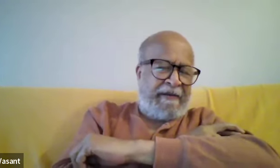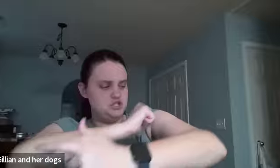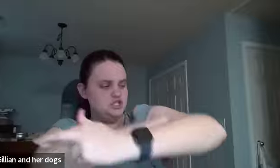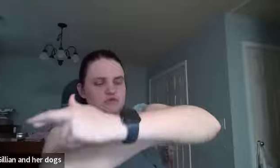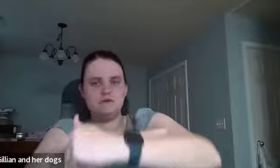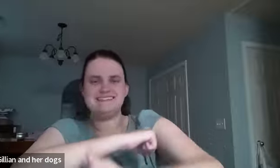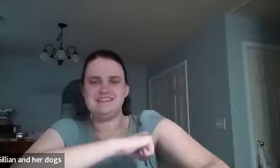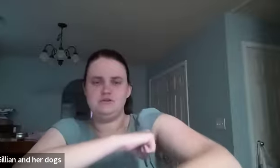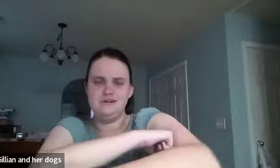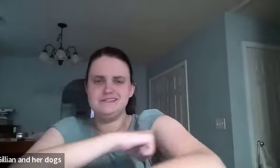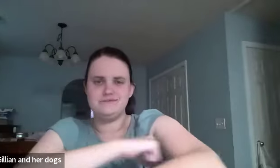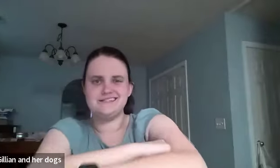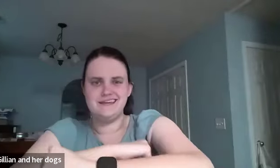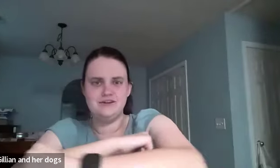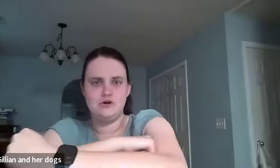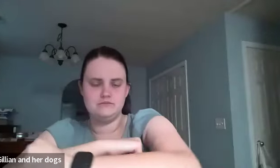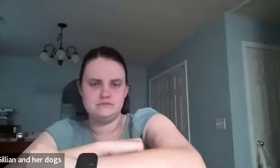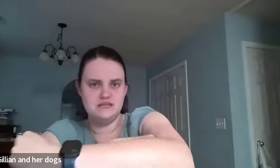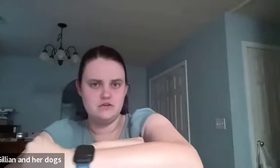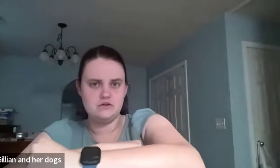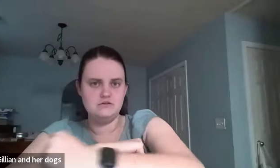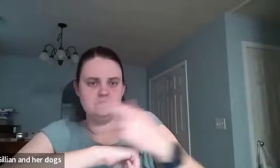it would just, you would honestly risk hitting your arms together.